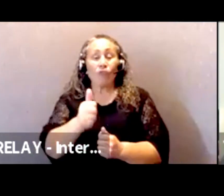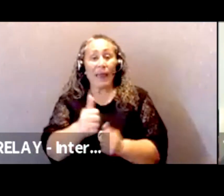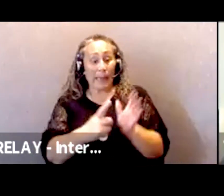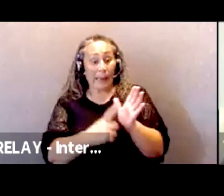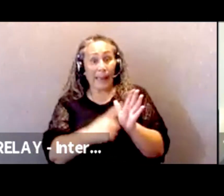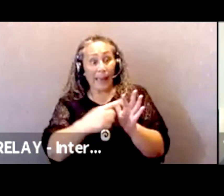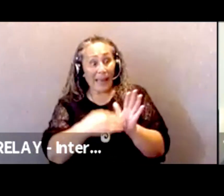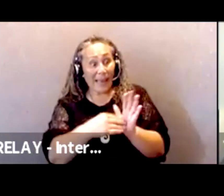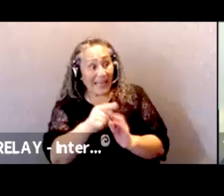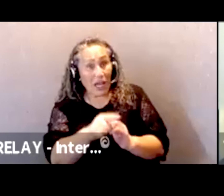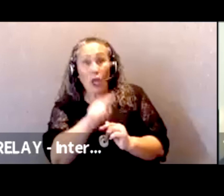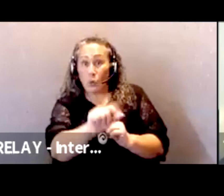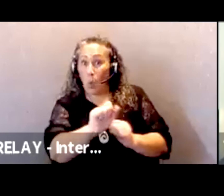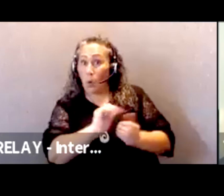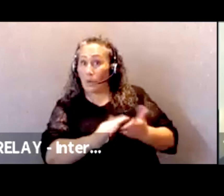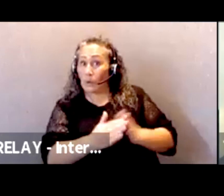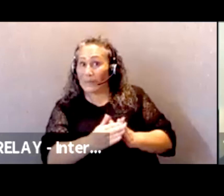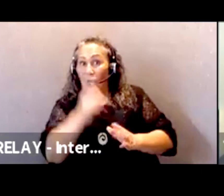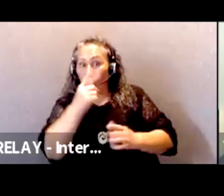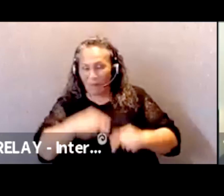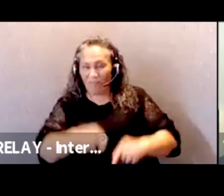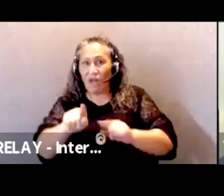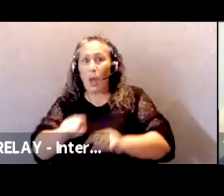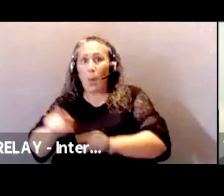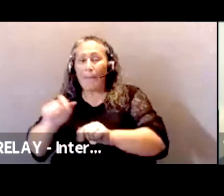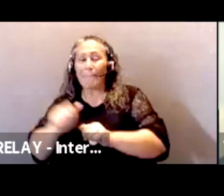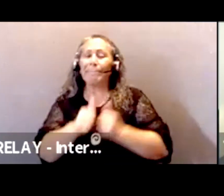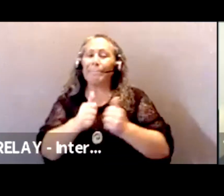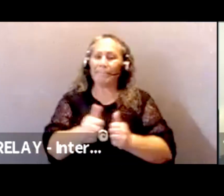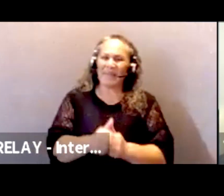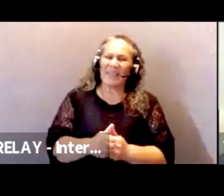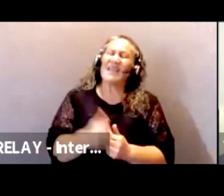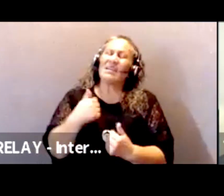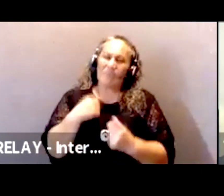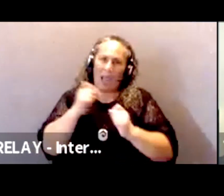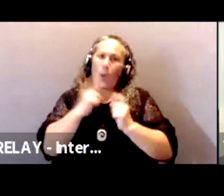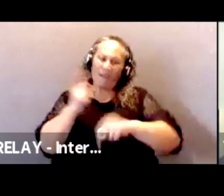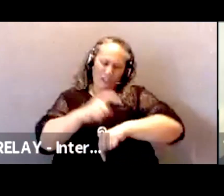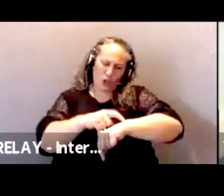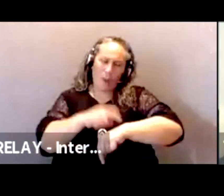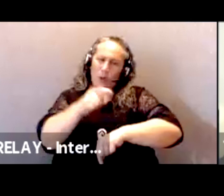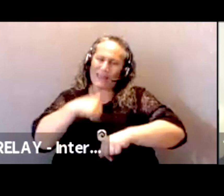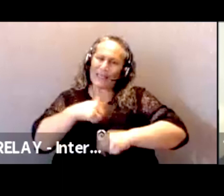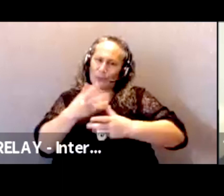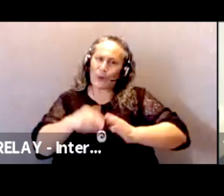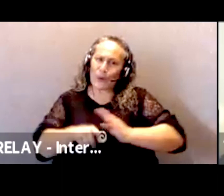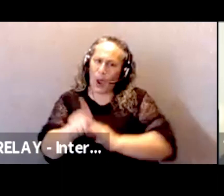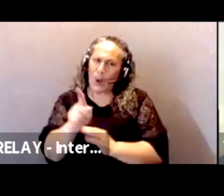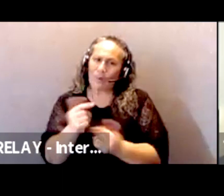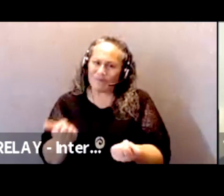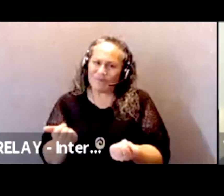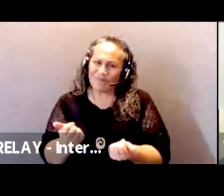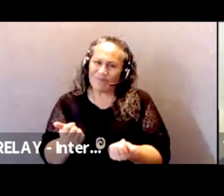with your communities and your networks. Look, I'm aware that you need to disappear, and that's